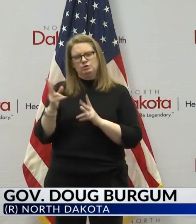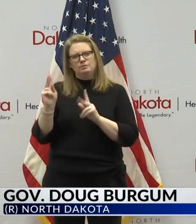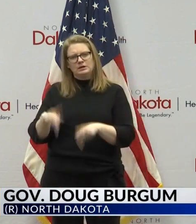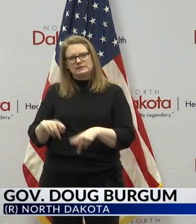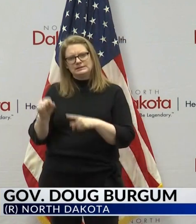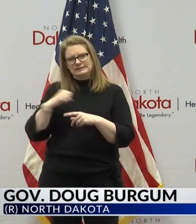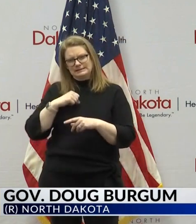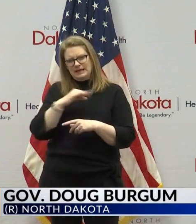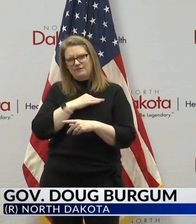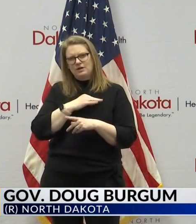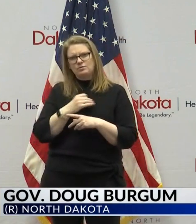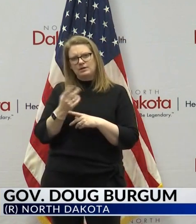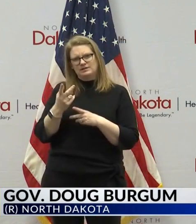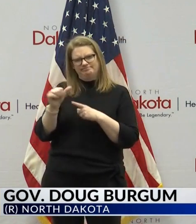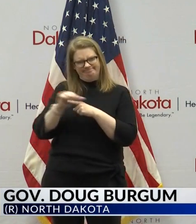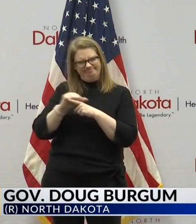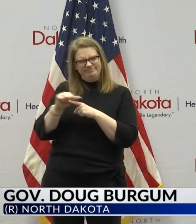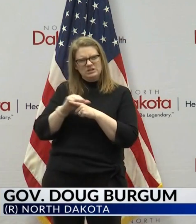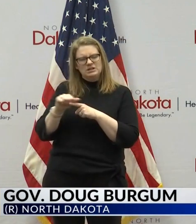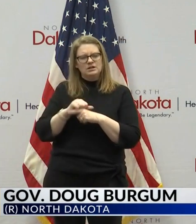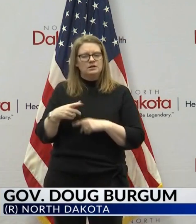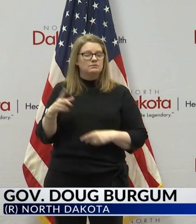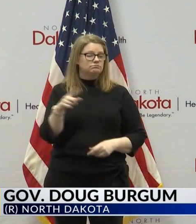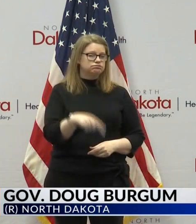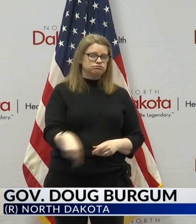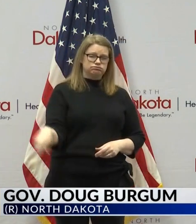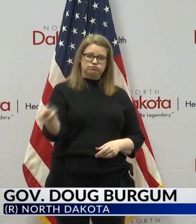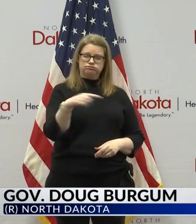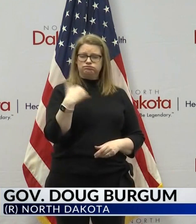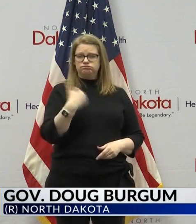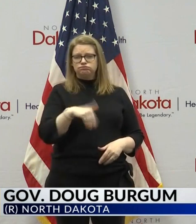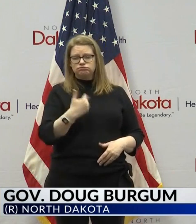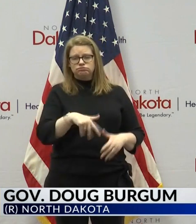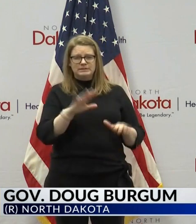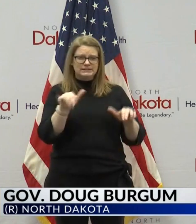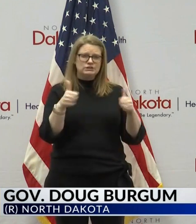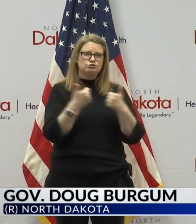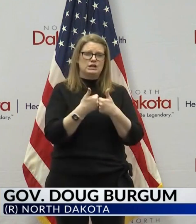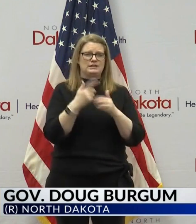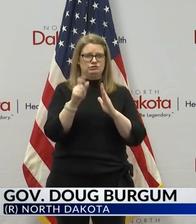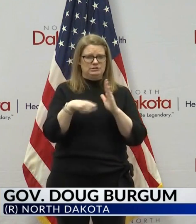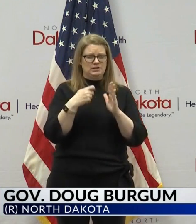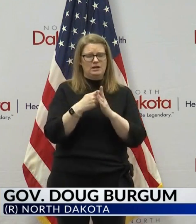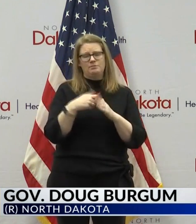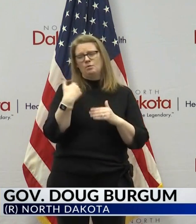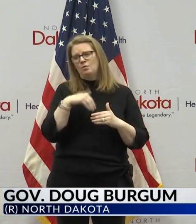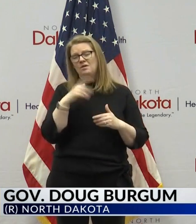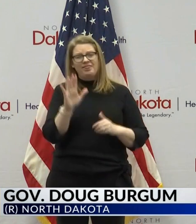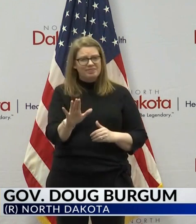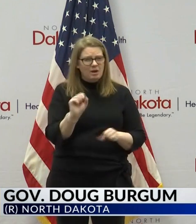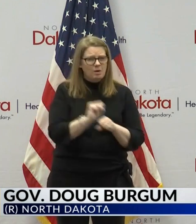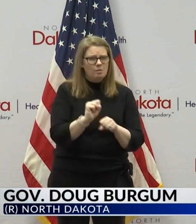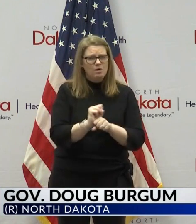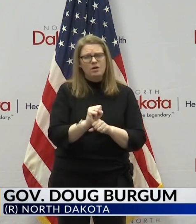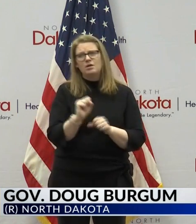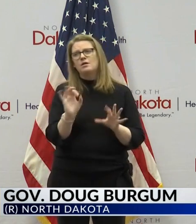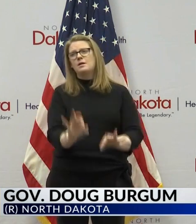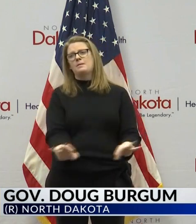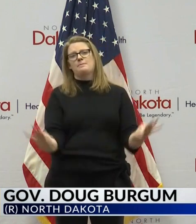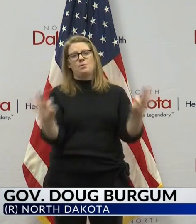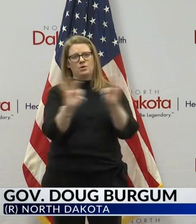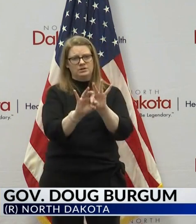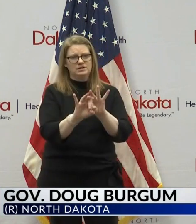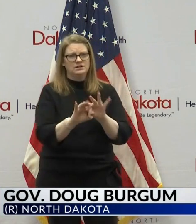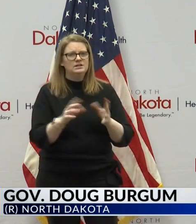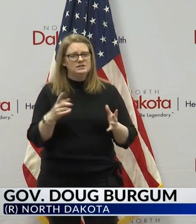These are challenging times for these facilities and for these nonprofits and the important work they're doing, and the decisions that and responses need to be